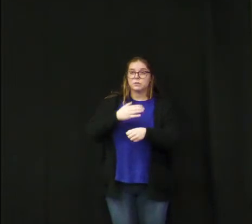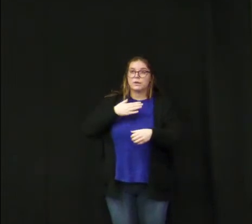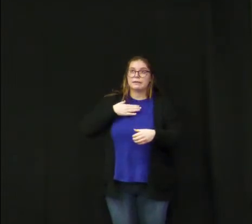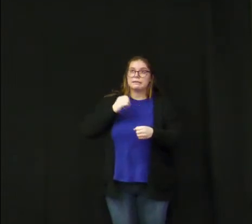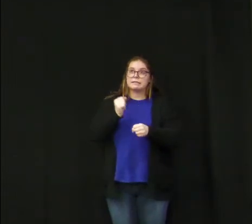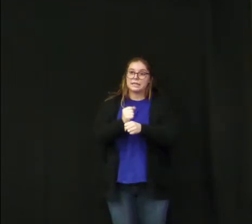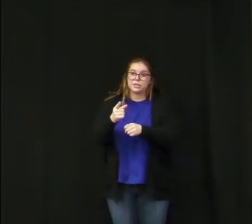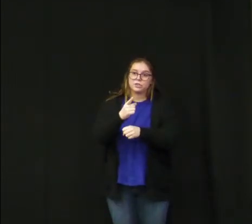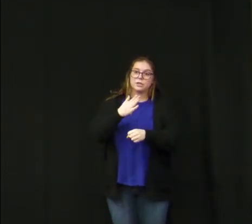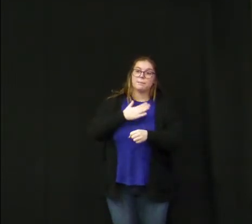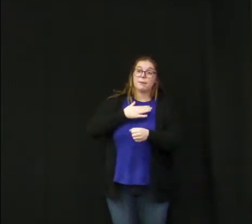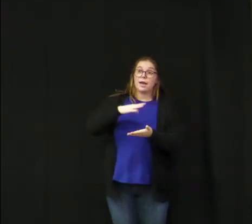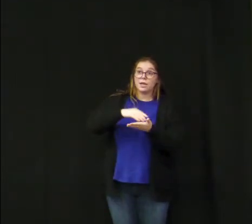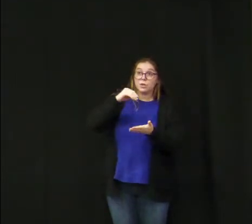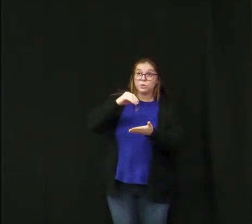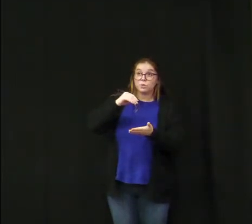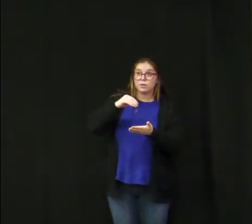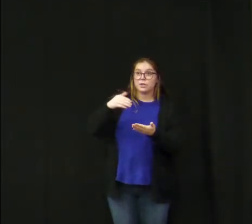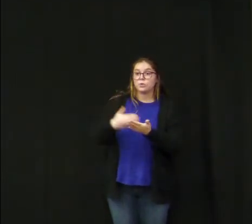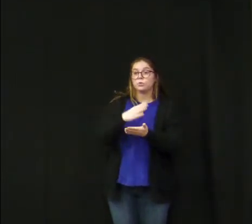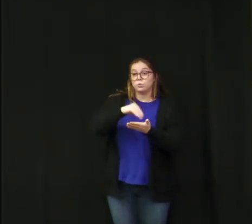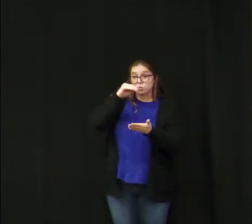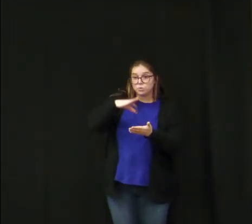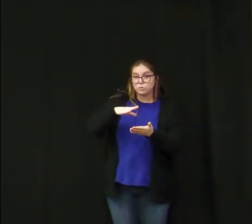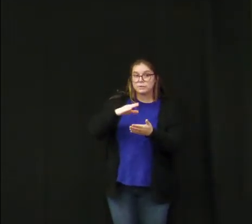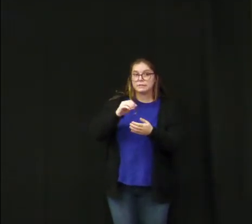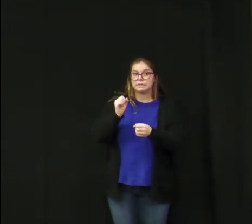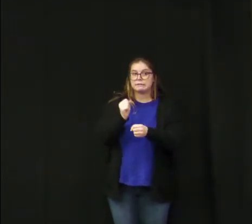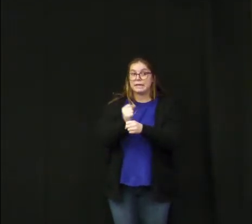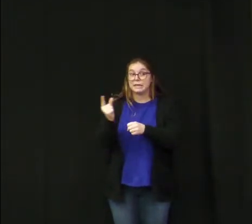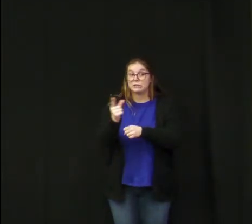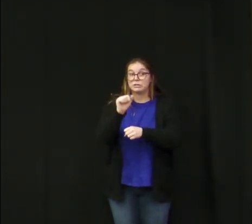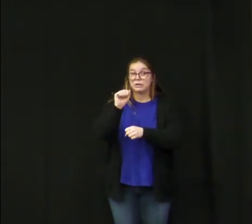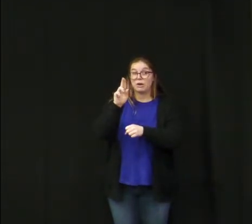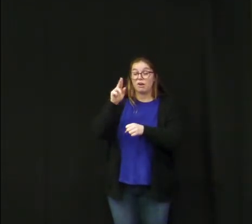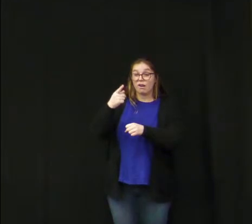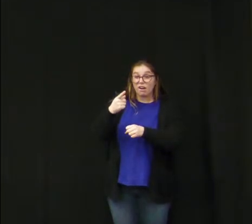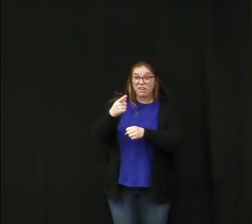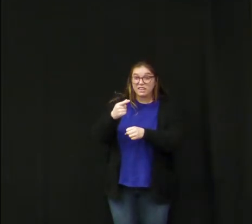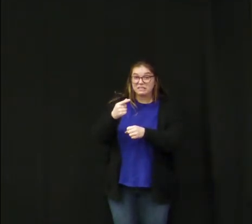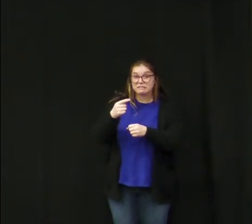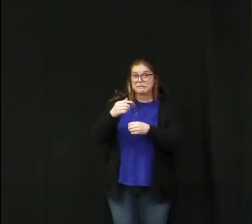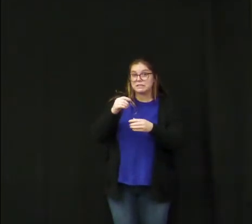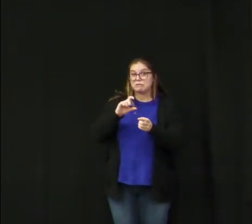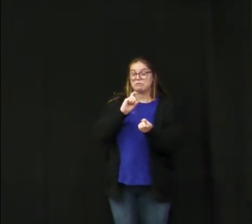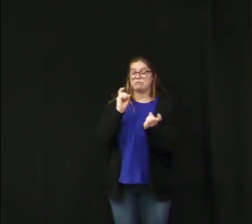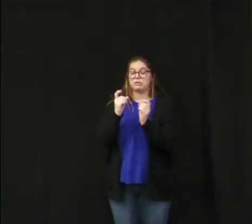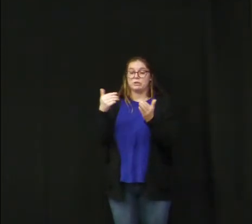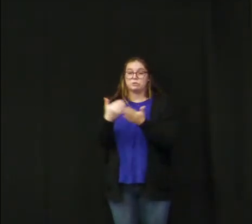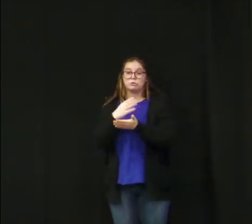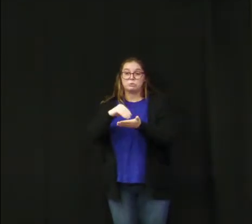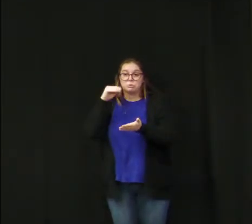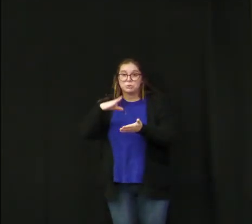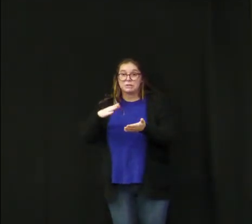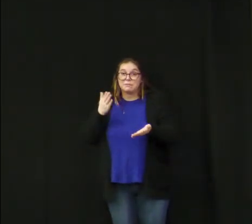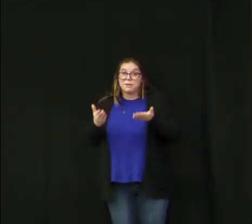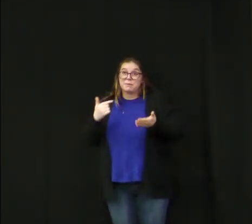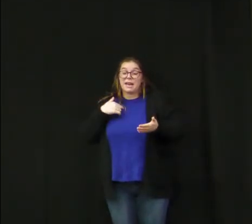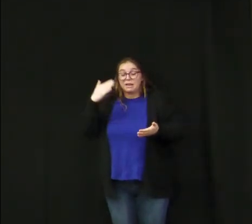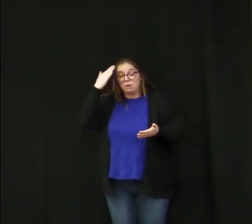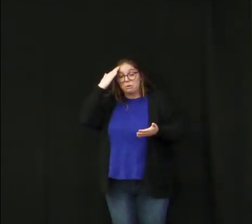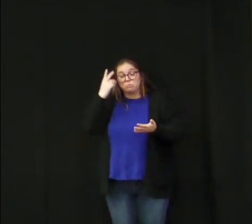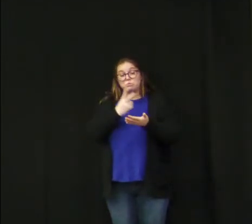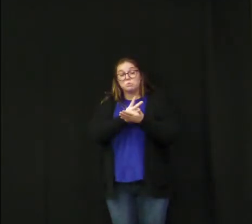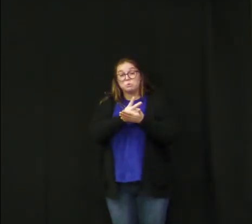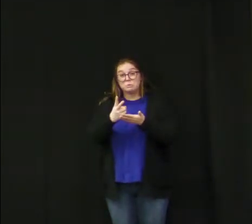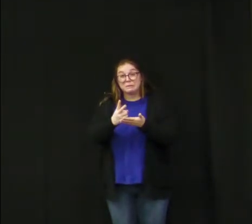year, they're all in August. Okay. So I might know them for maybe 2 weeks, you know, and you don't